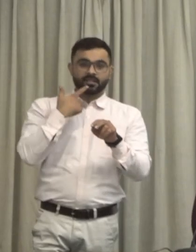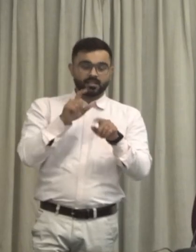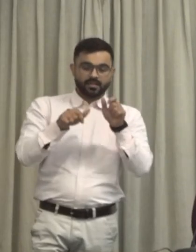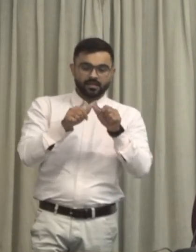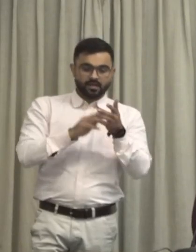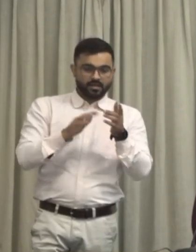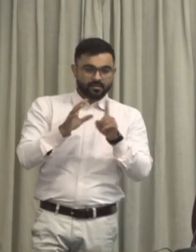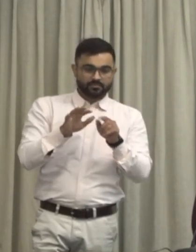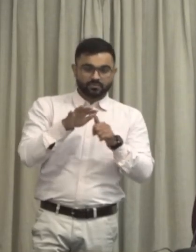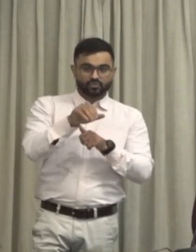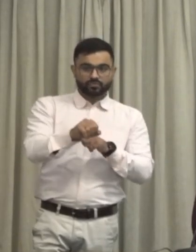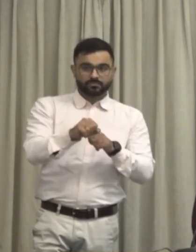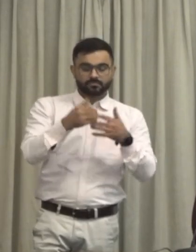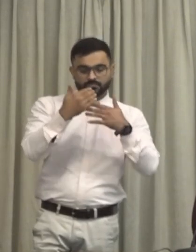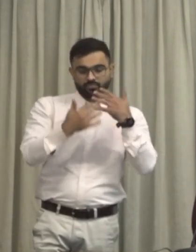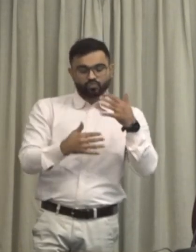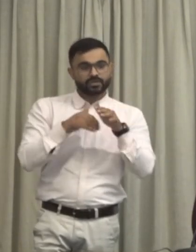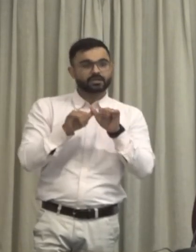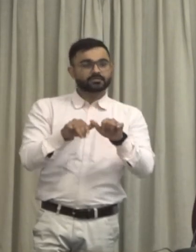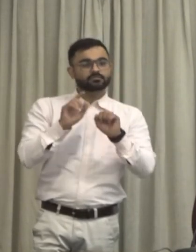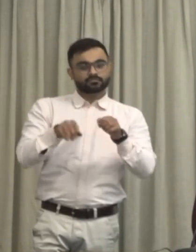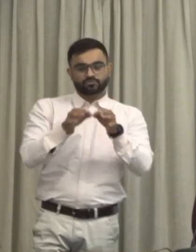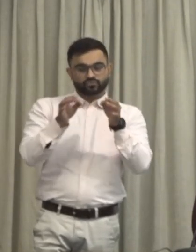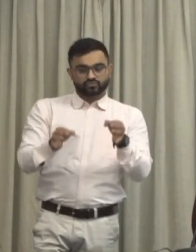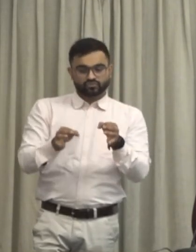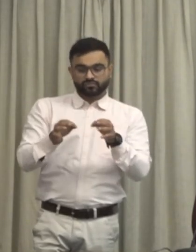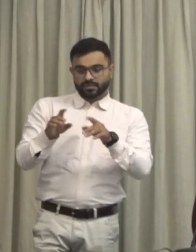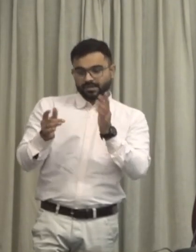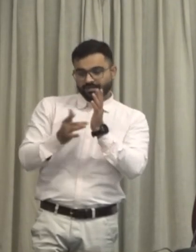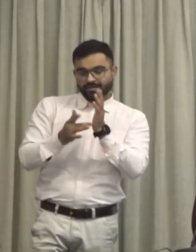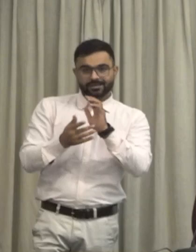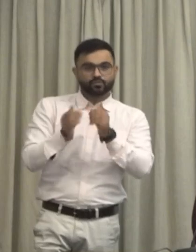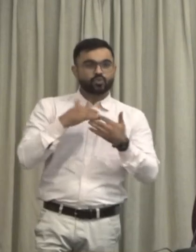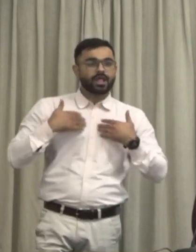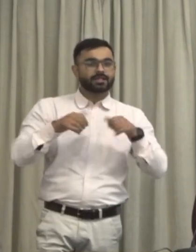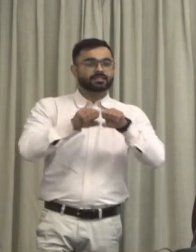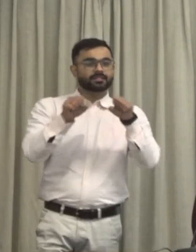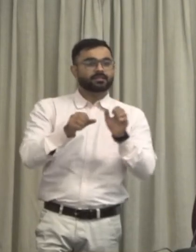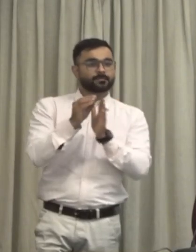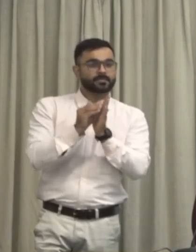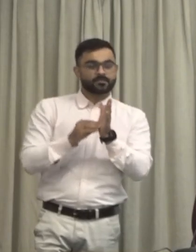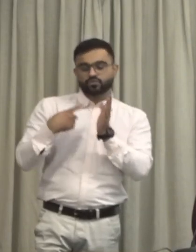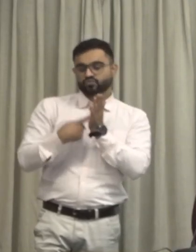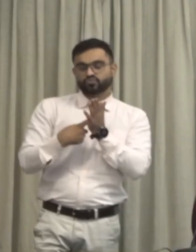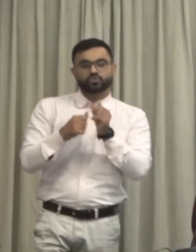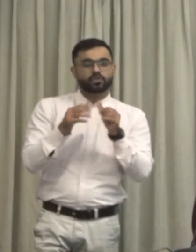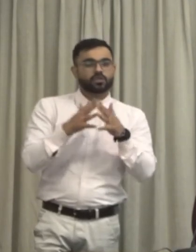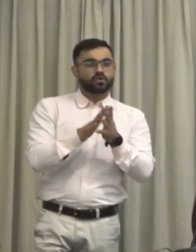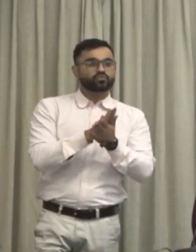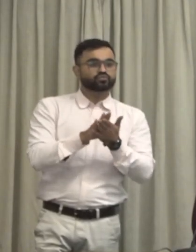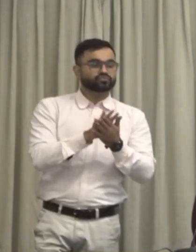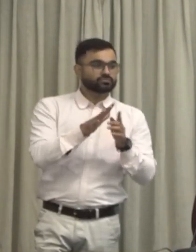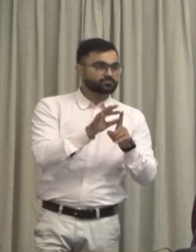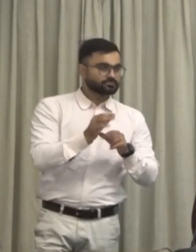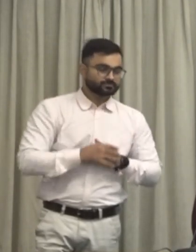an AMD to be accessed in this manner. One is that it should form a part of your digital health records. Now, there's currently no provision for doing